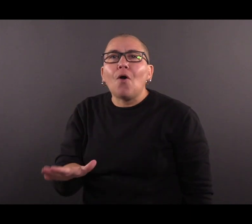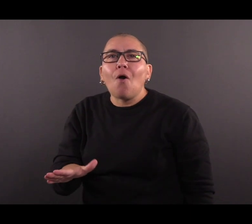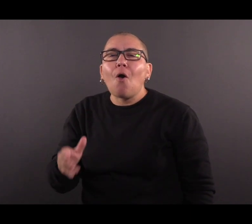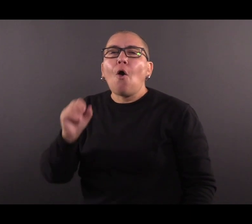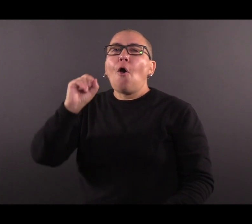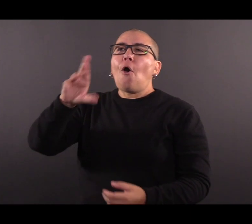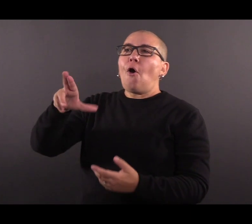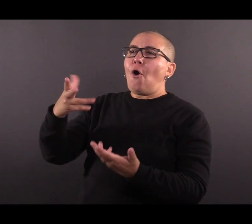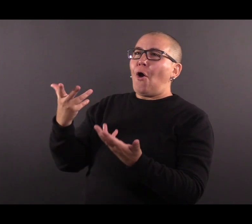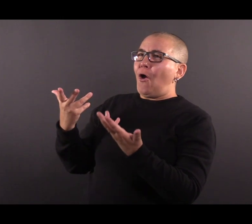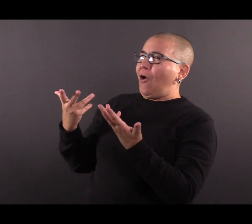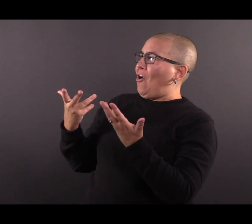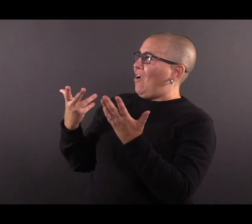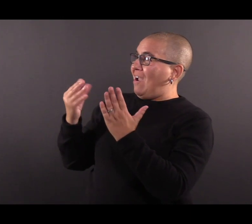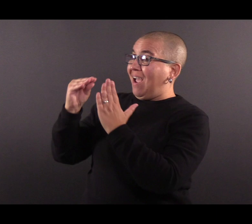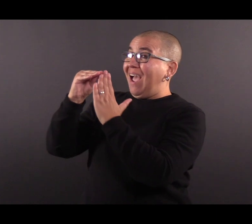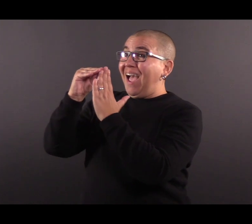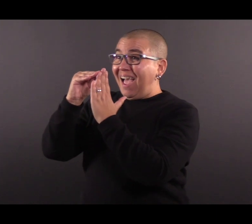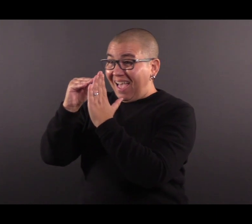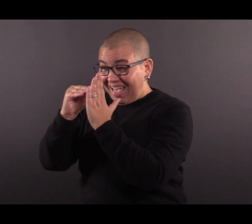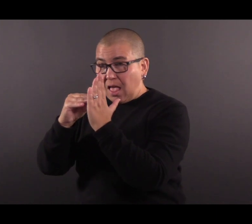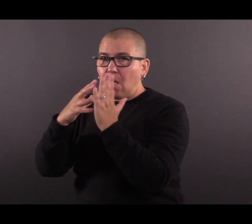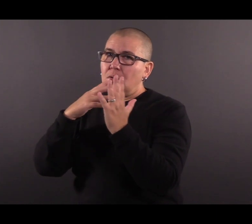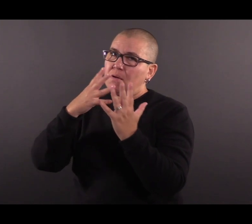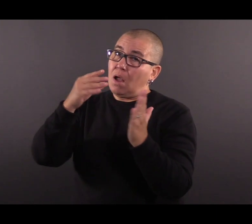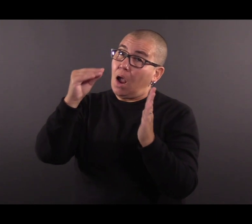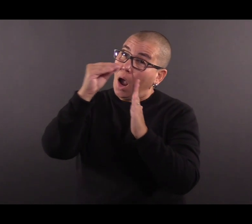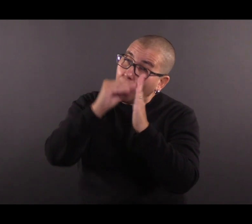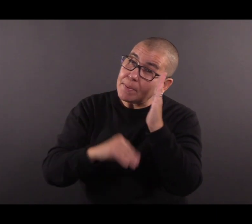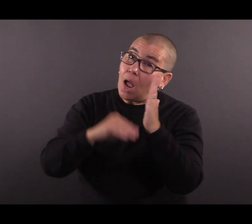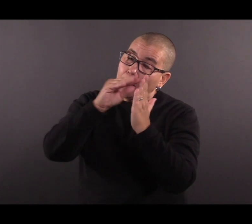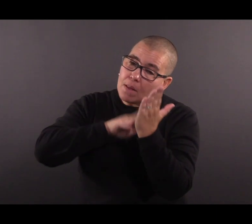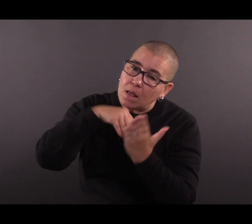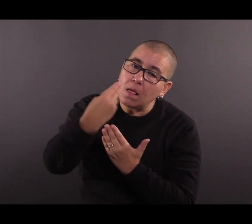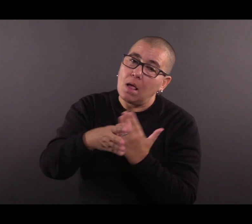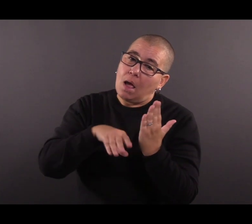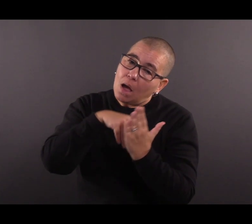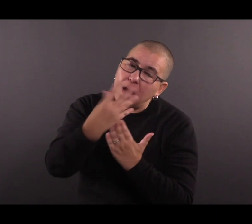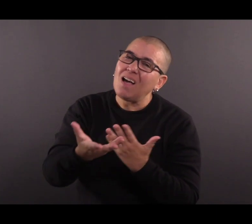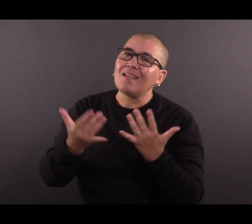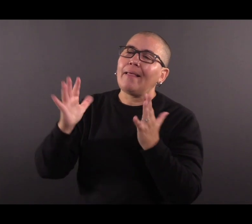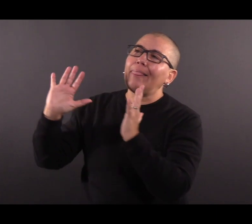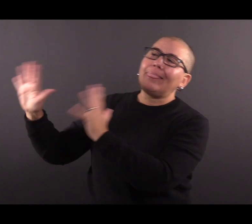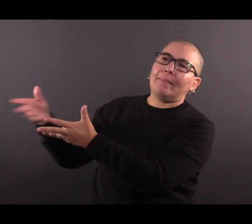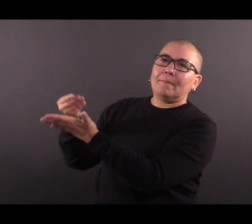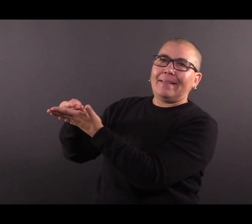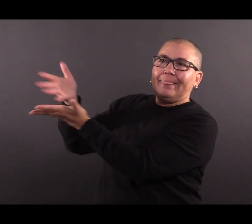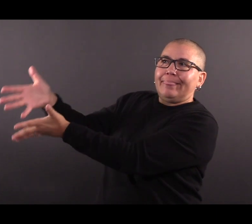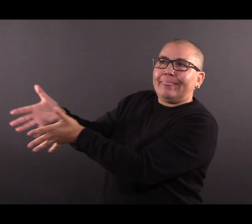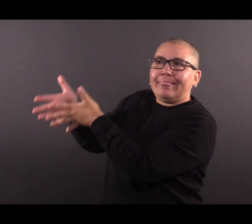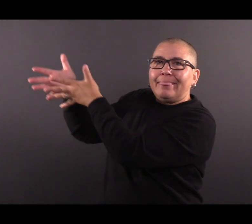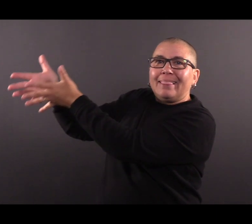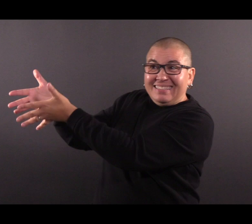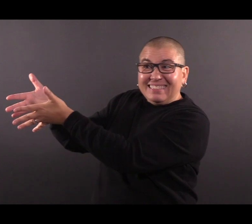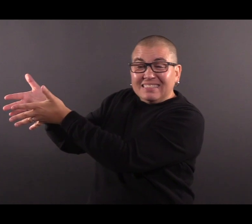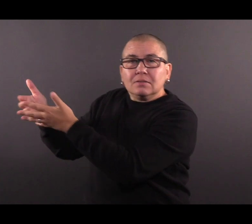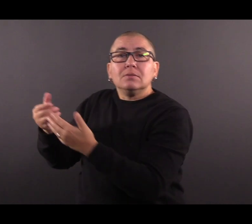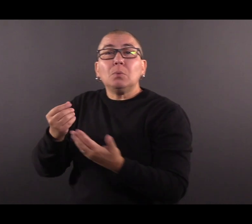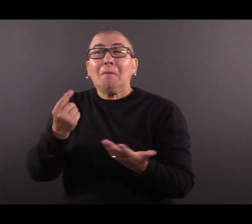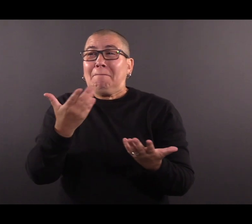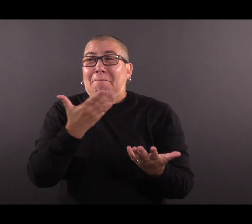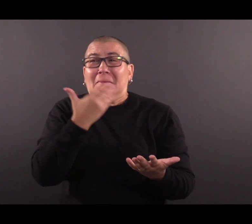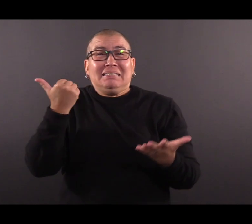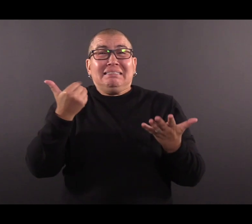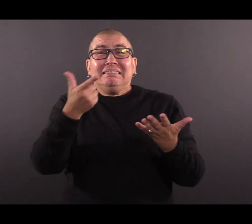substantial. But we encourage you to explore whether this funding might be a good fit for your organization by talking with